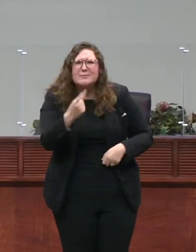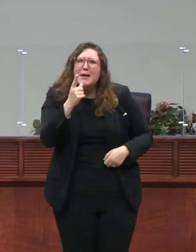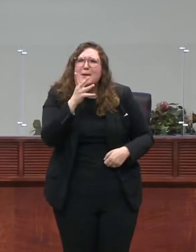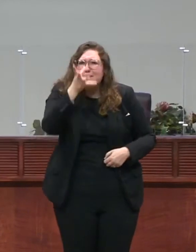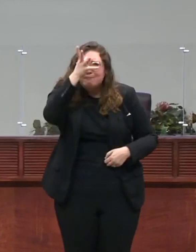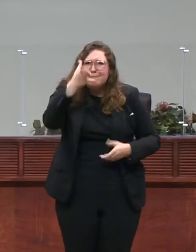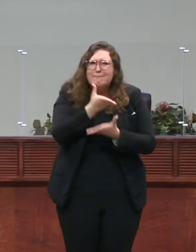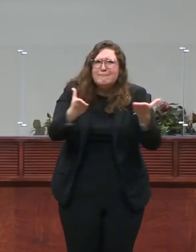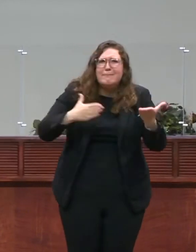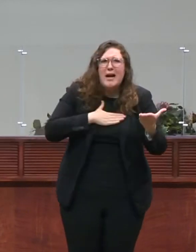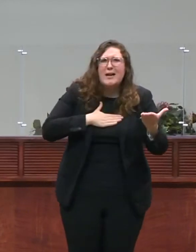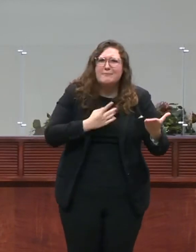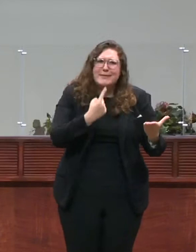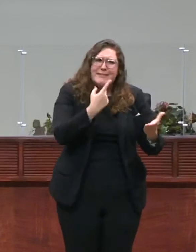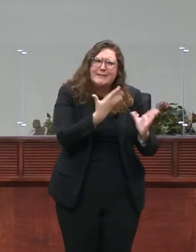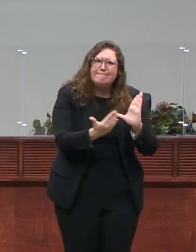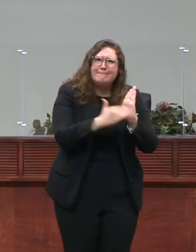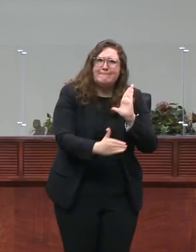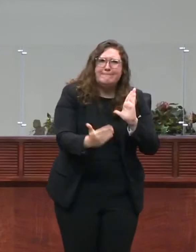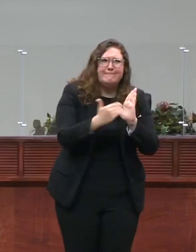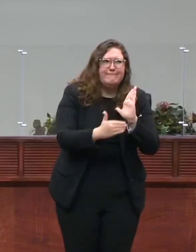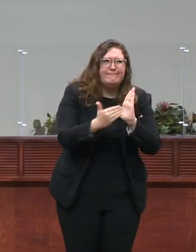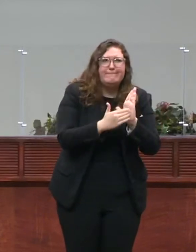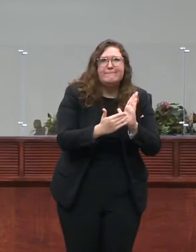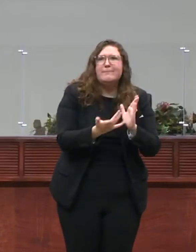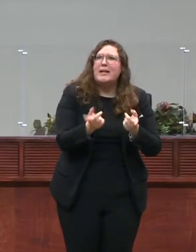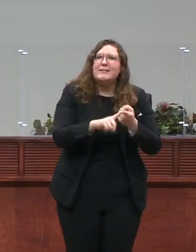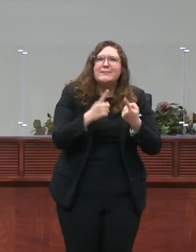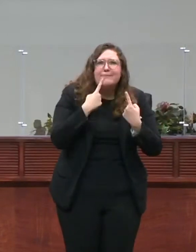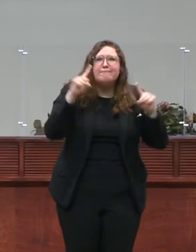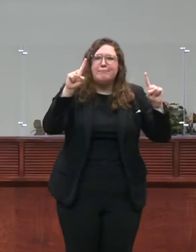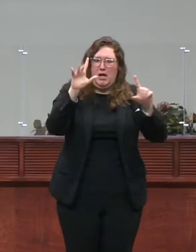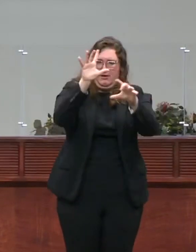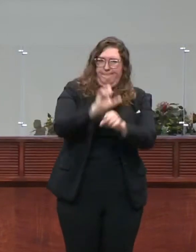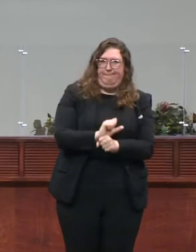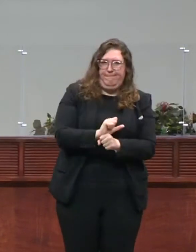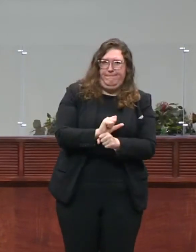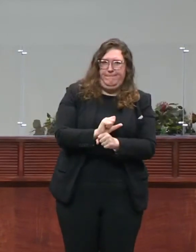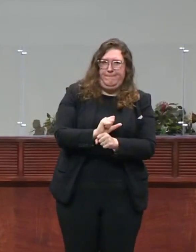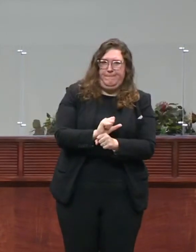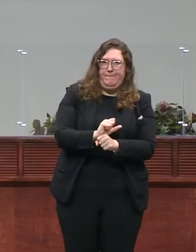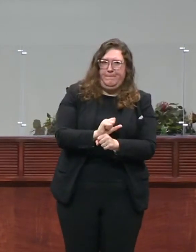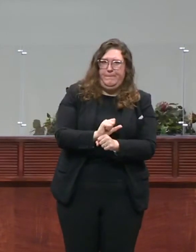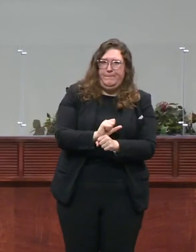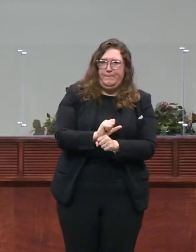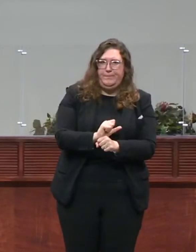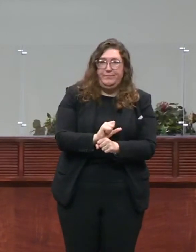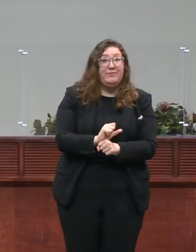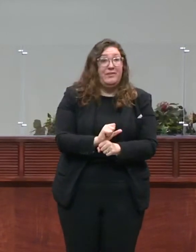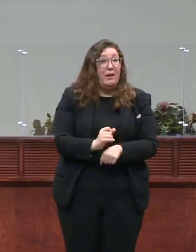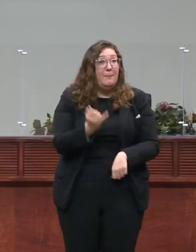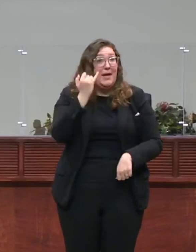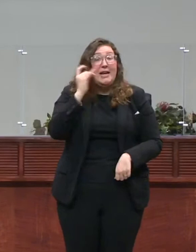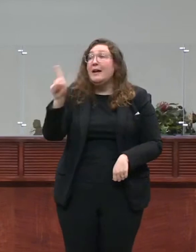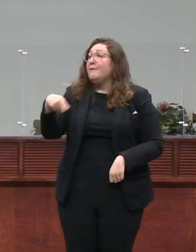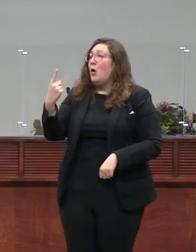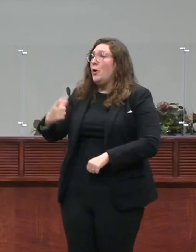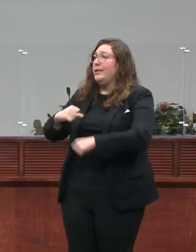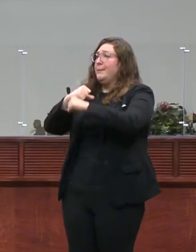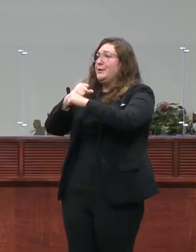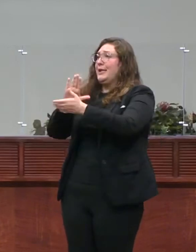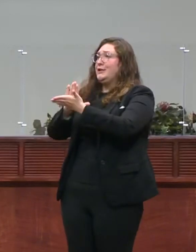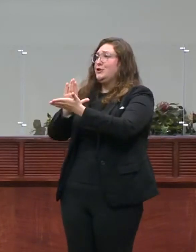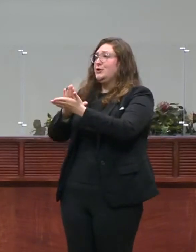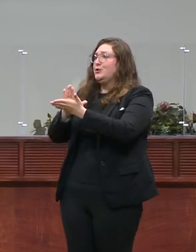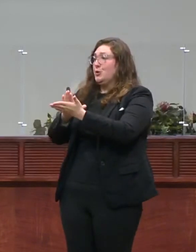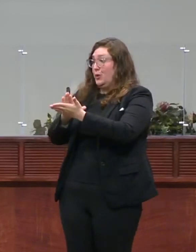it becomes part of the behavior, where they automatically adopt those measures. Otherwise, if we keep it protected at the schools and then they go